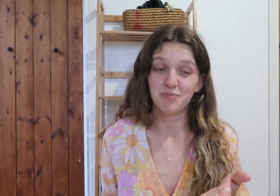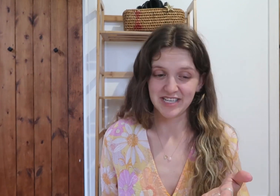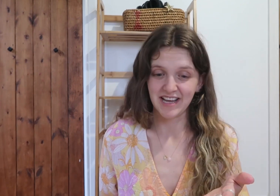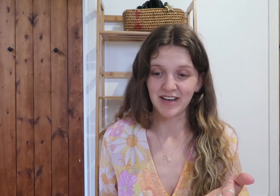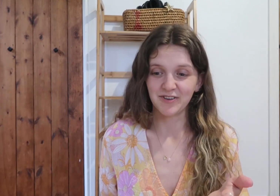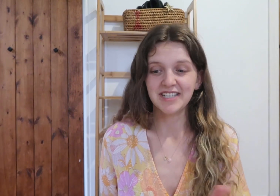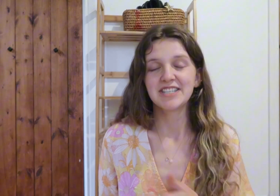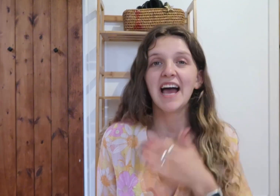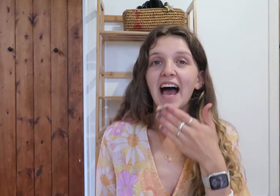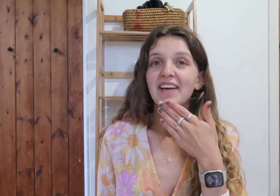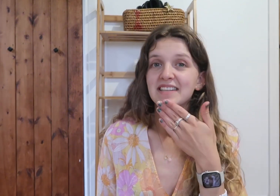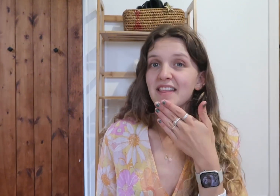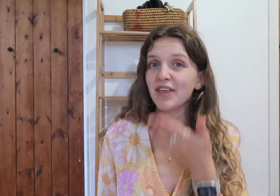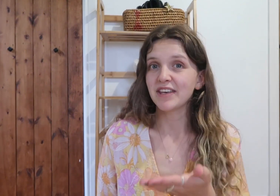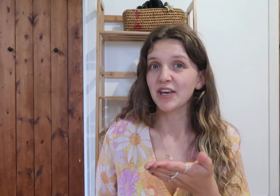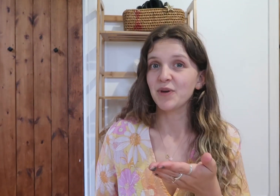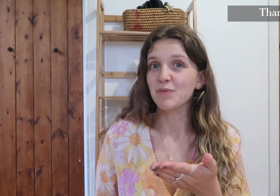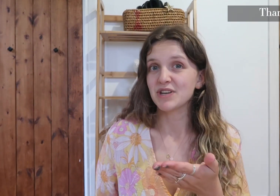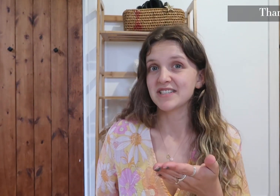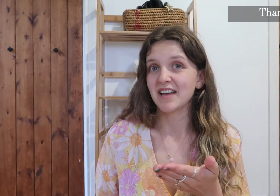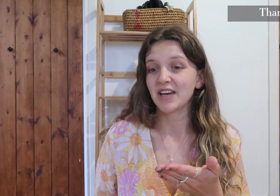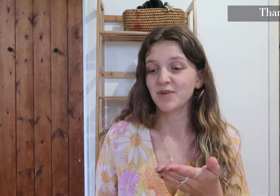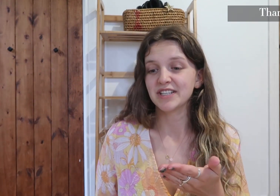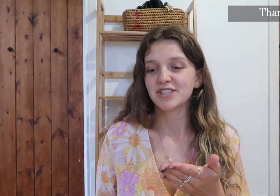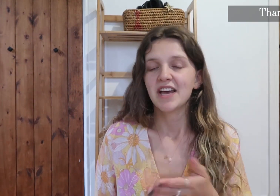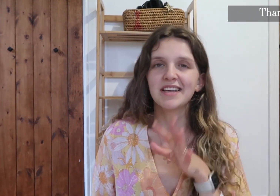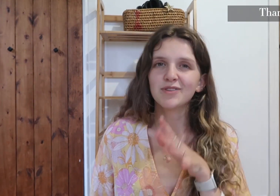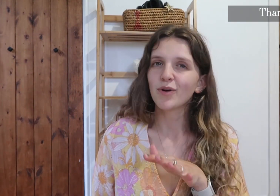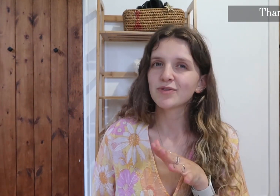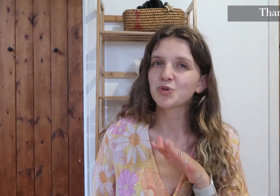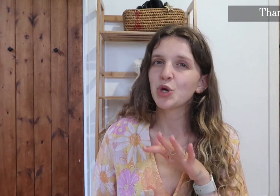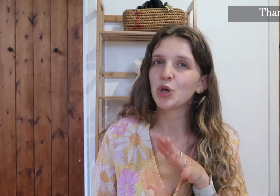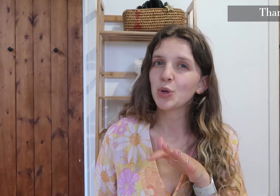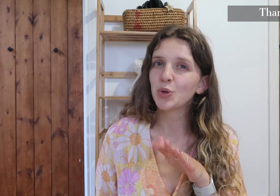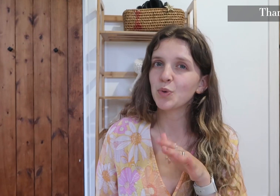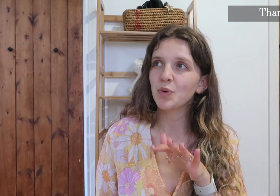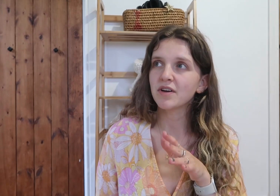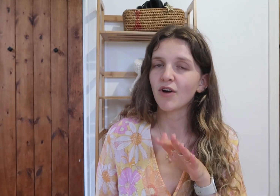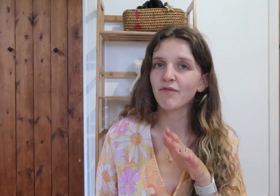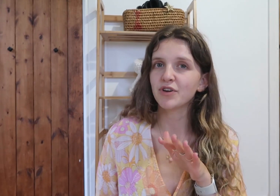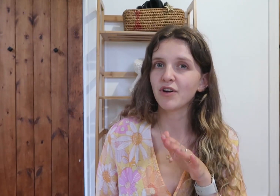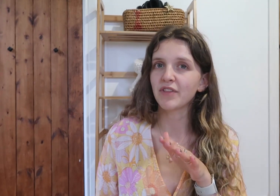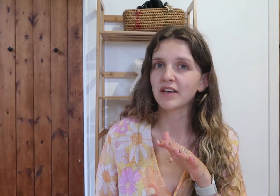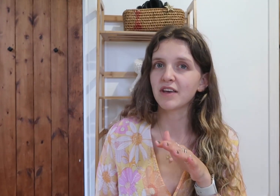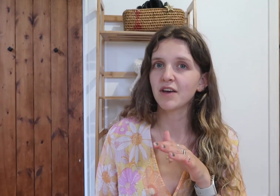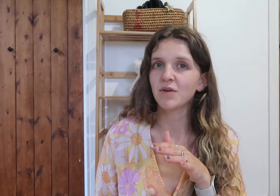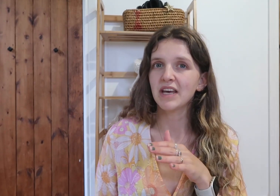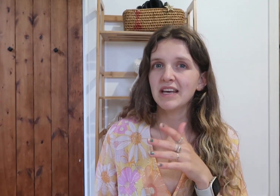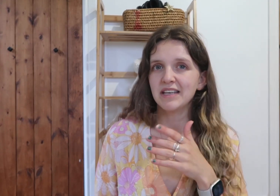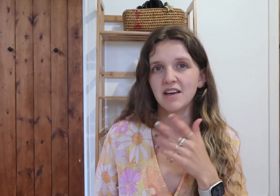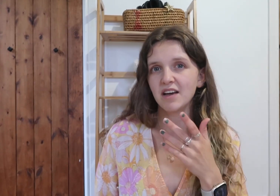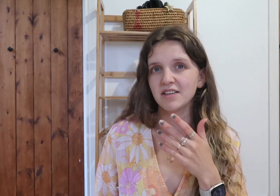British Sign Language, and that's thank you in British Sign Language. He's not too confident on thank you. He kind of